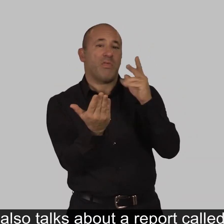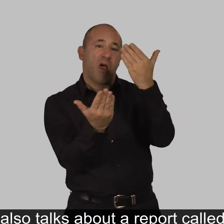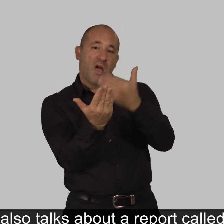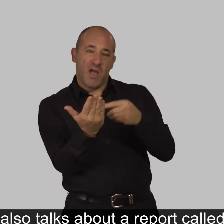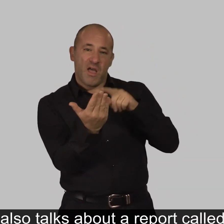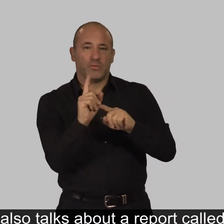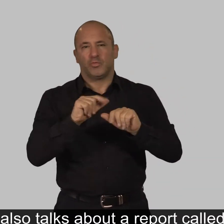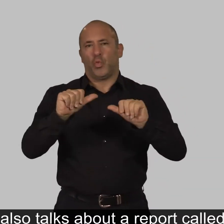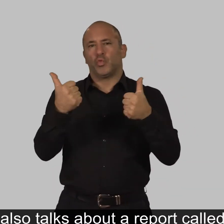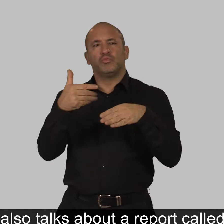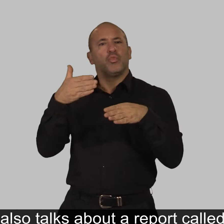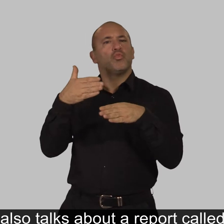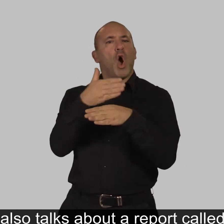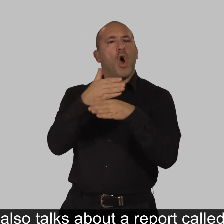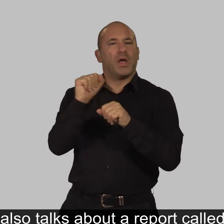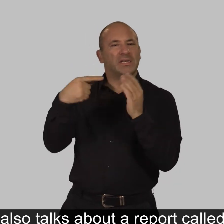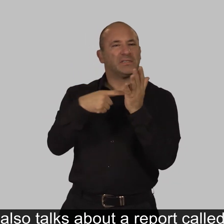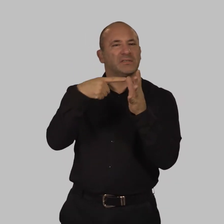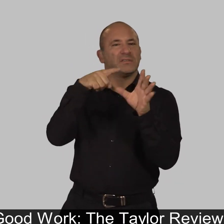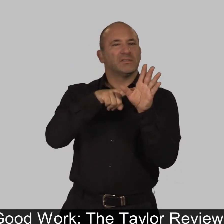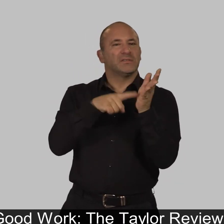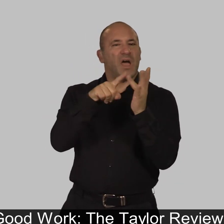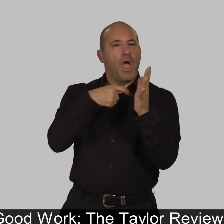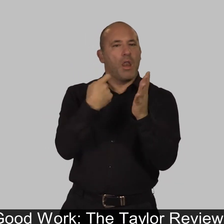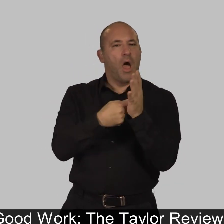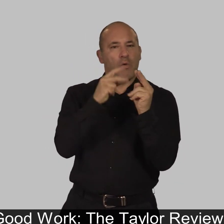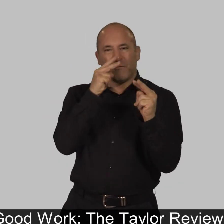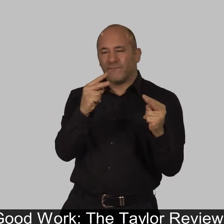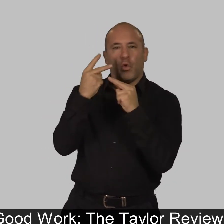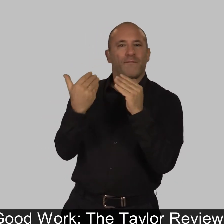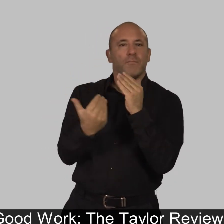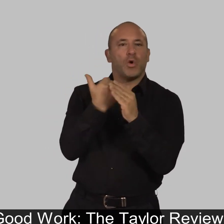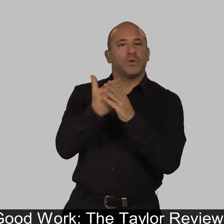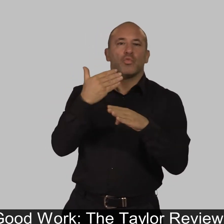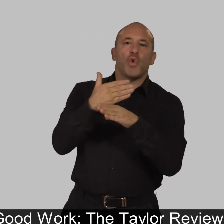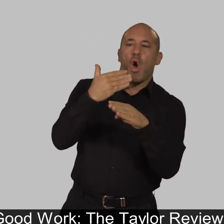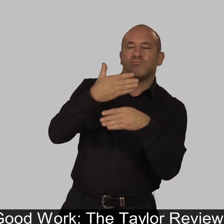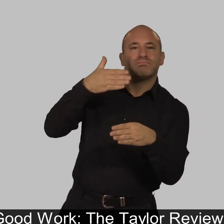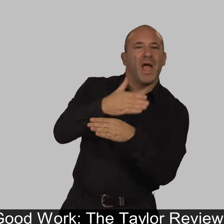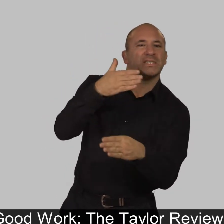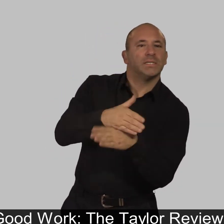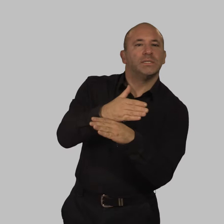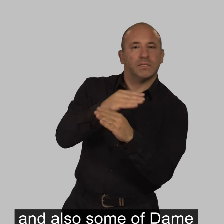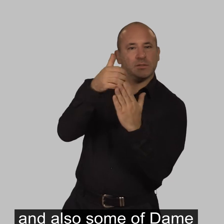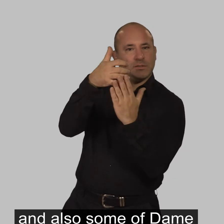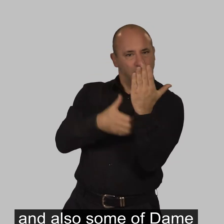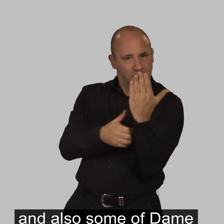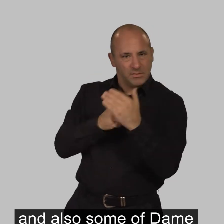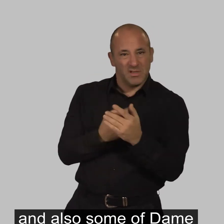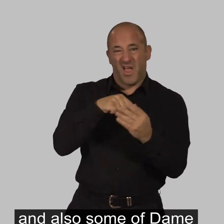It also talks about a report called Good Work, the Taylor Review of Modern Work Practices, and also